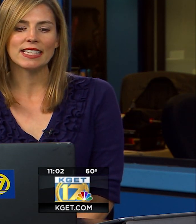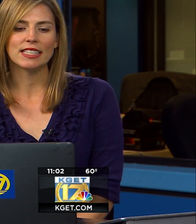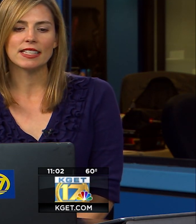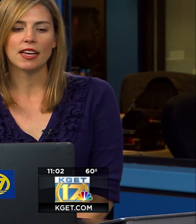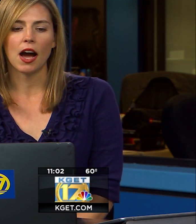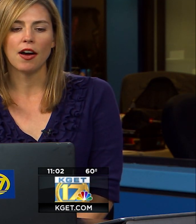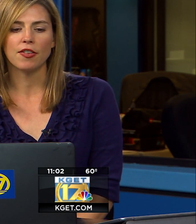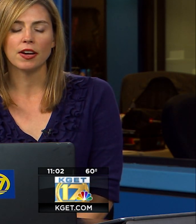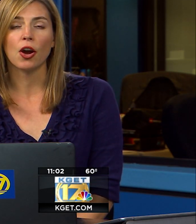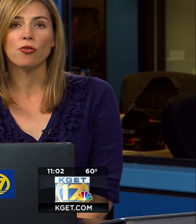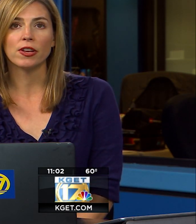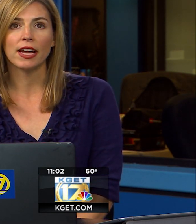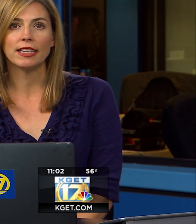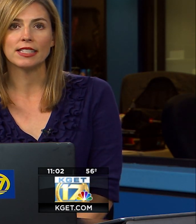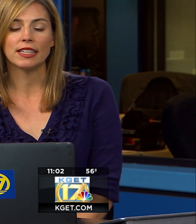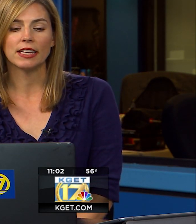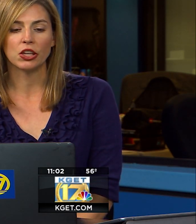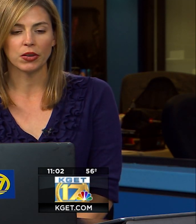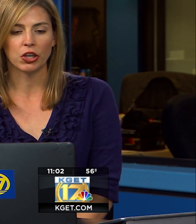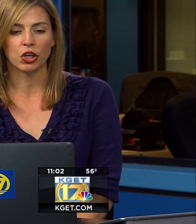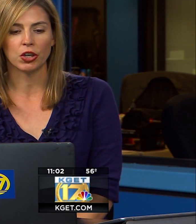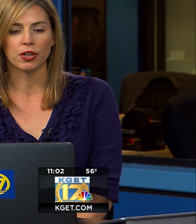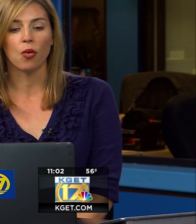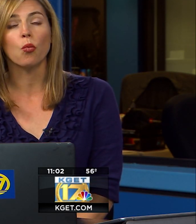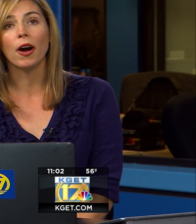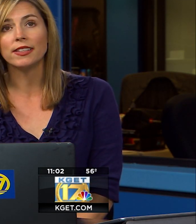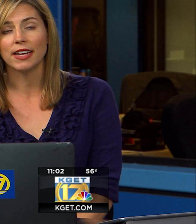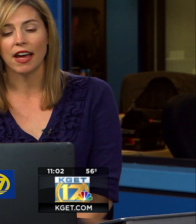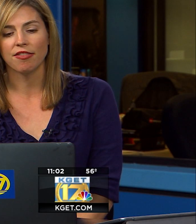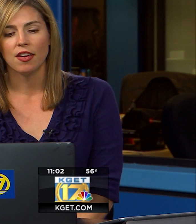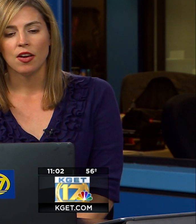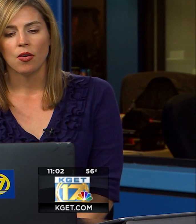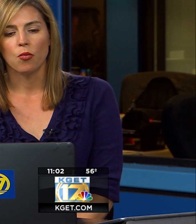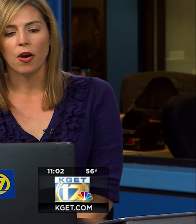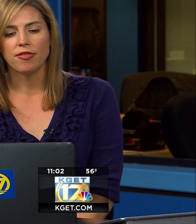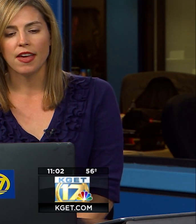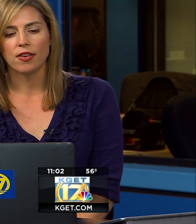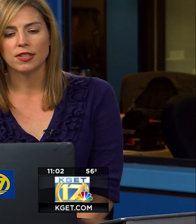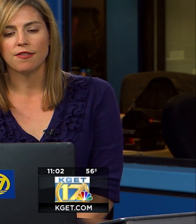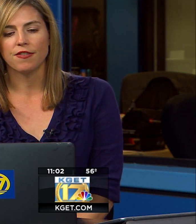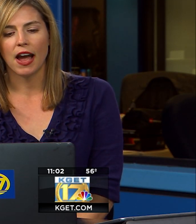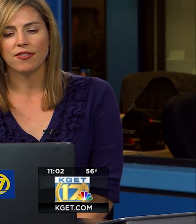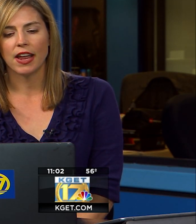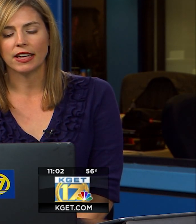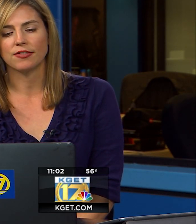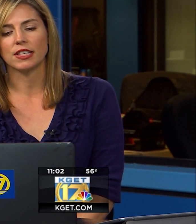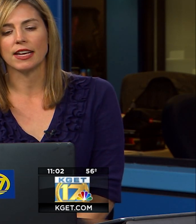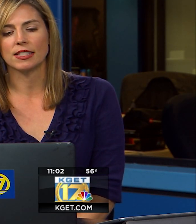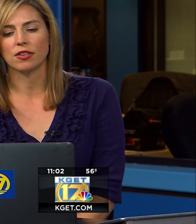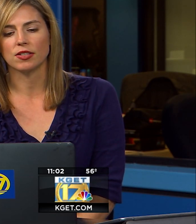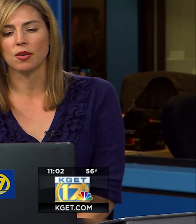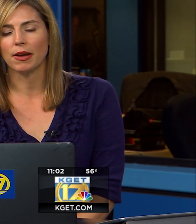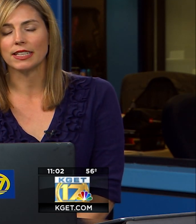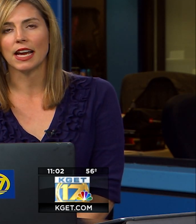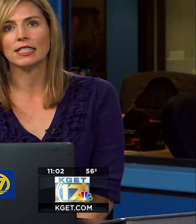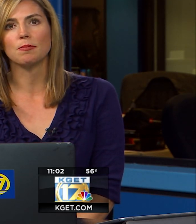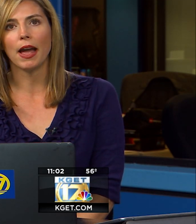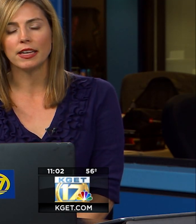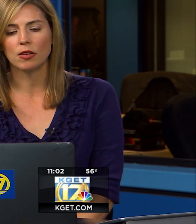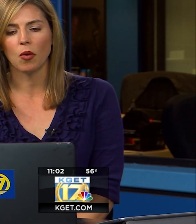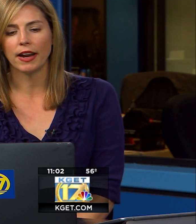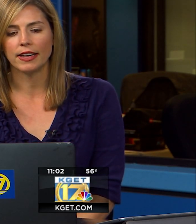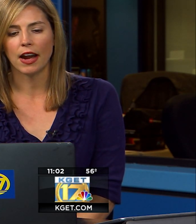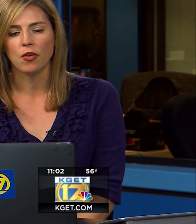60 cases of COVID-19 here in Kern, 1 death, 1,005 negative tests. There are still many